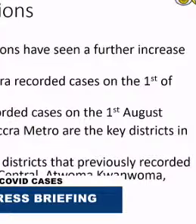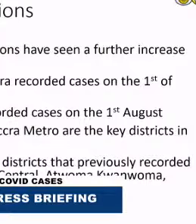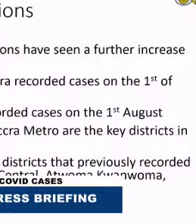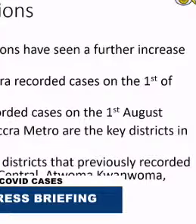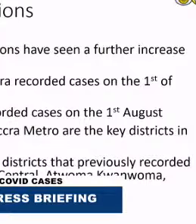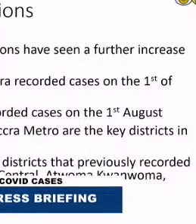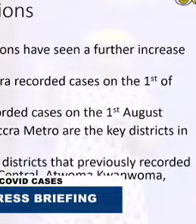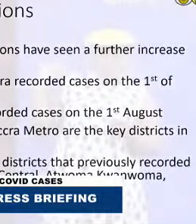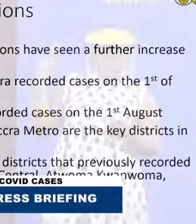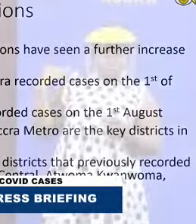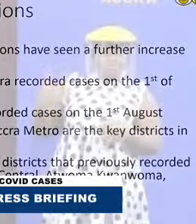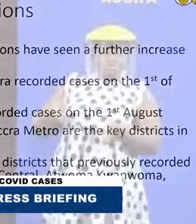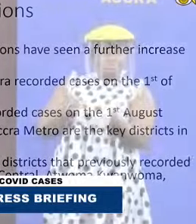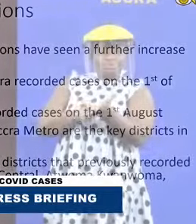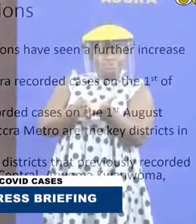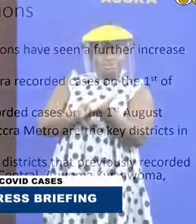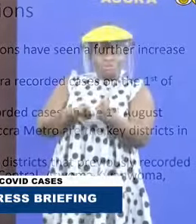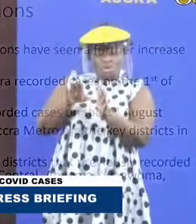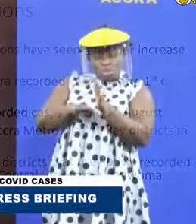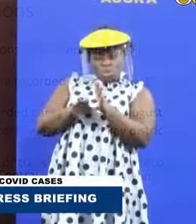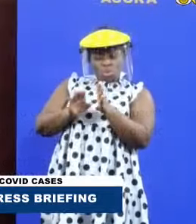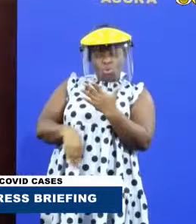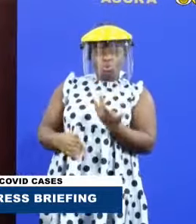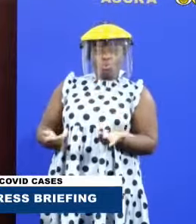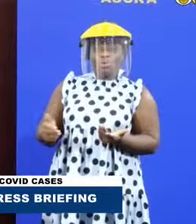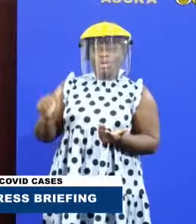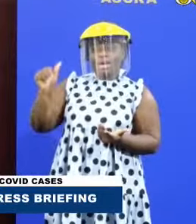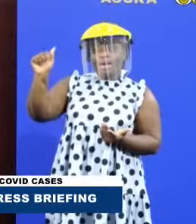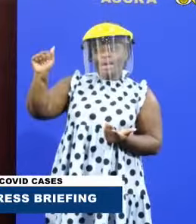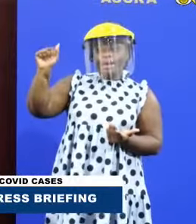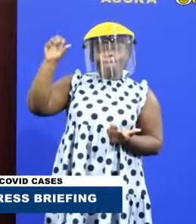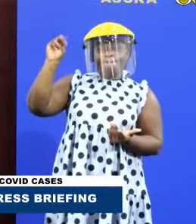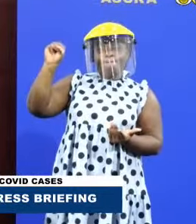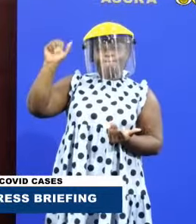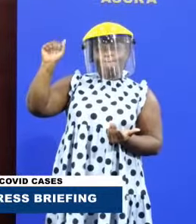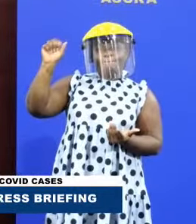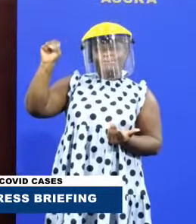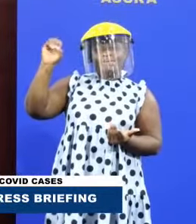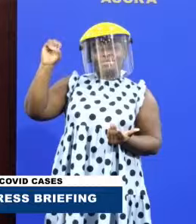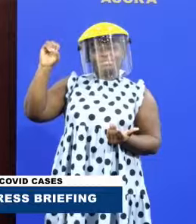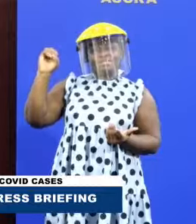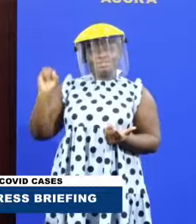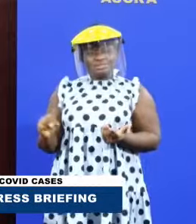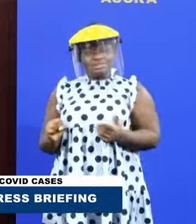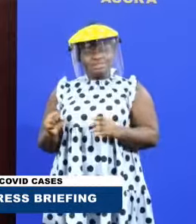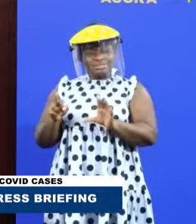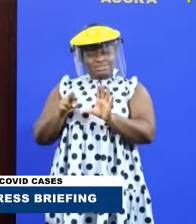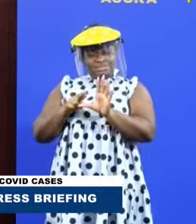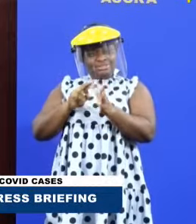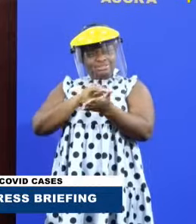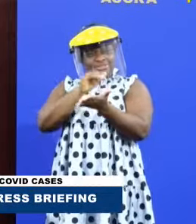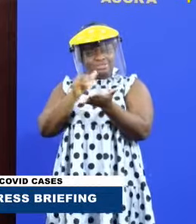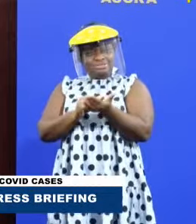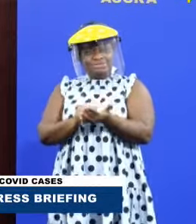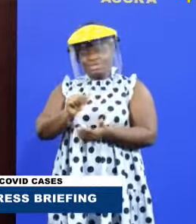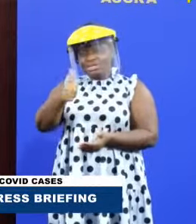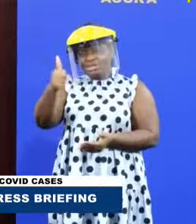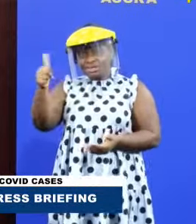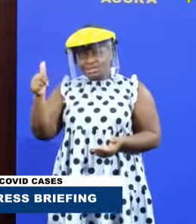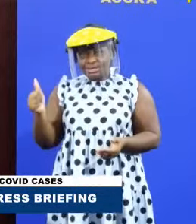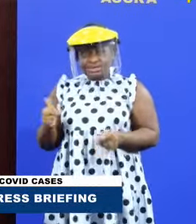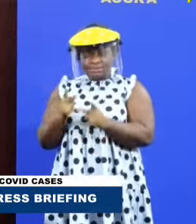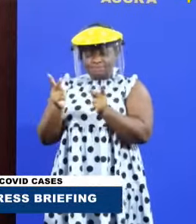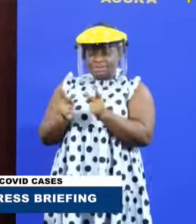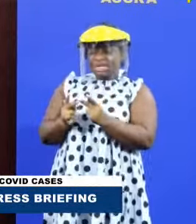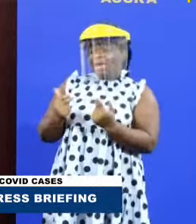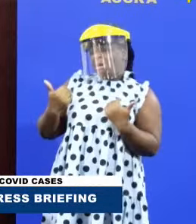were previously recorded no cases. These are Mansia Central, Achumakwanguma, and Seche South. We are also